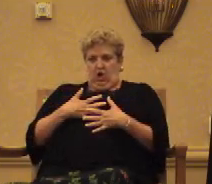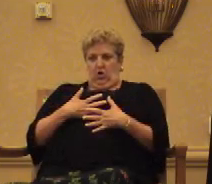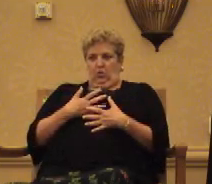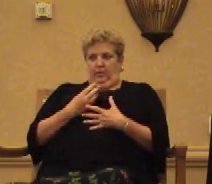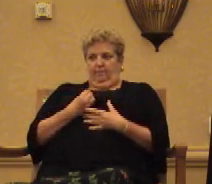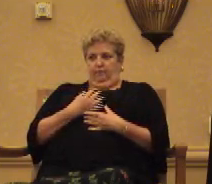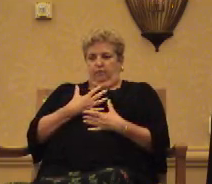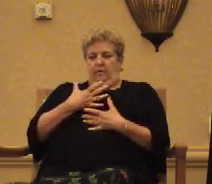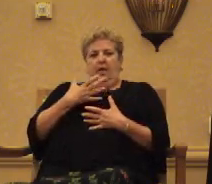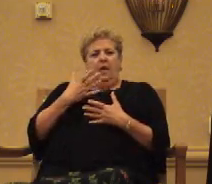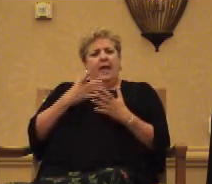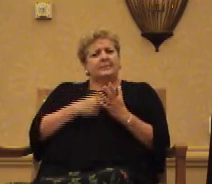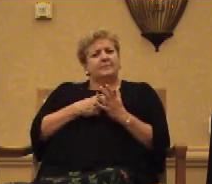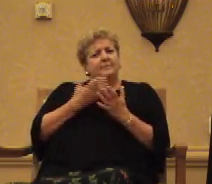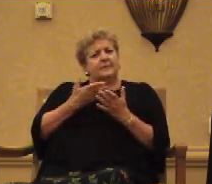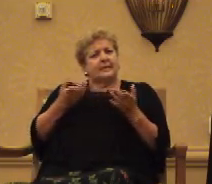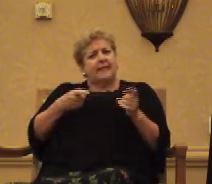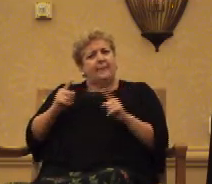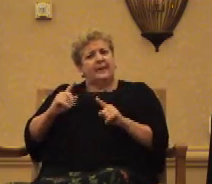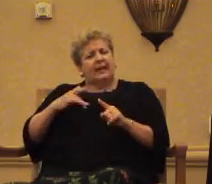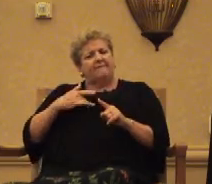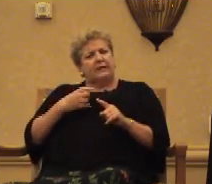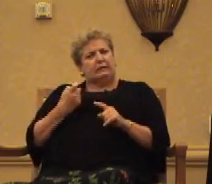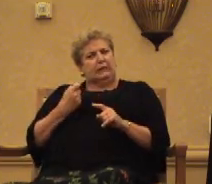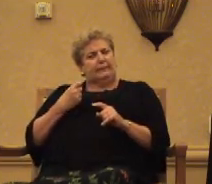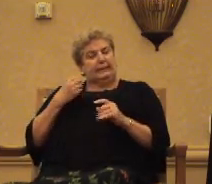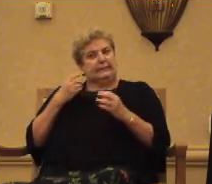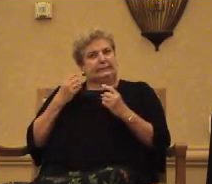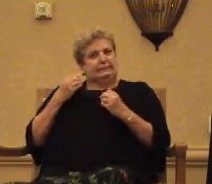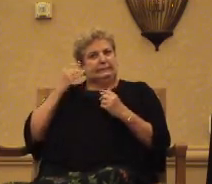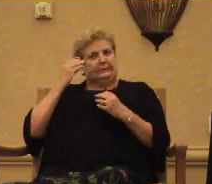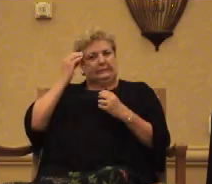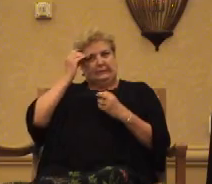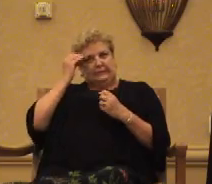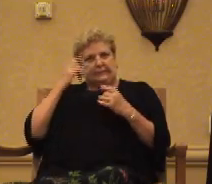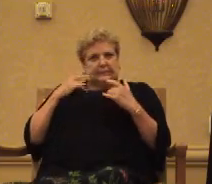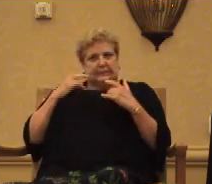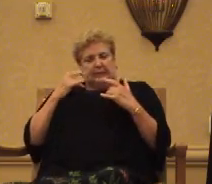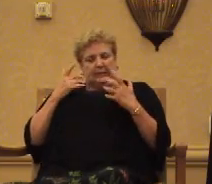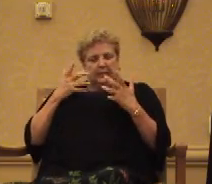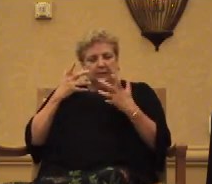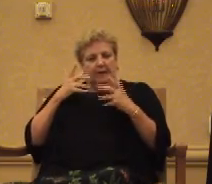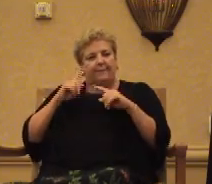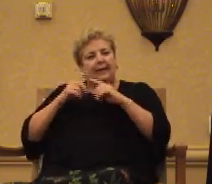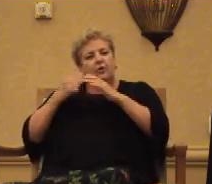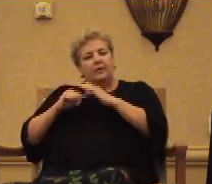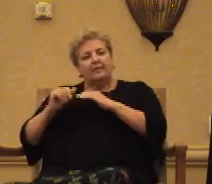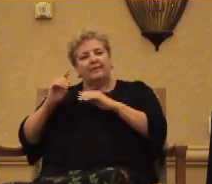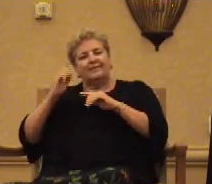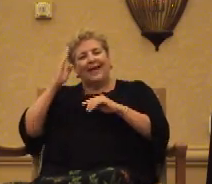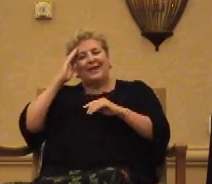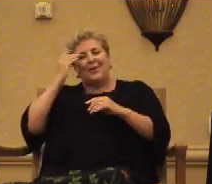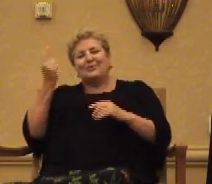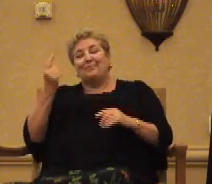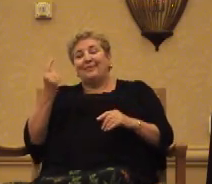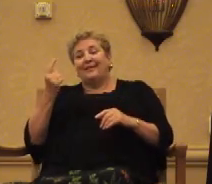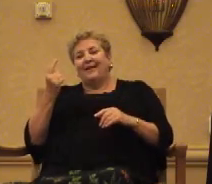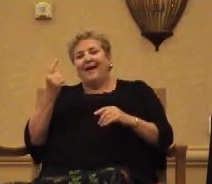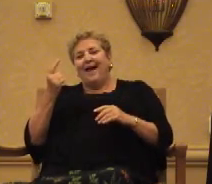get a little anxious and I worry. But underneath all of that is I know something. I know that God loves